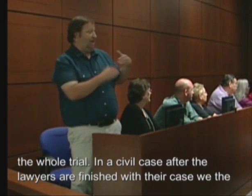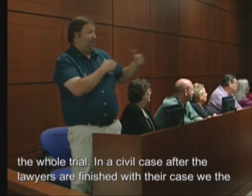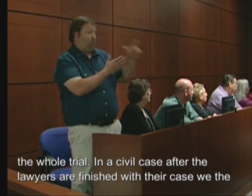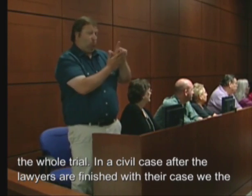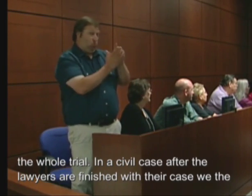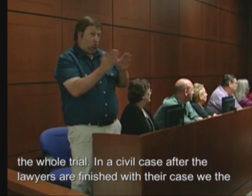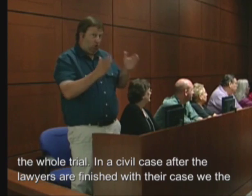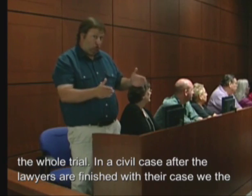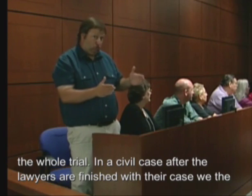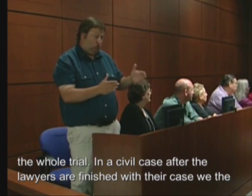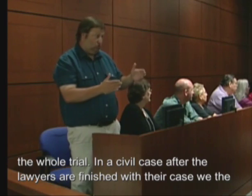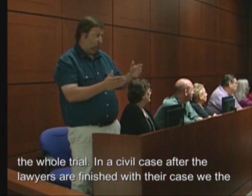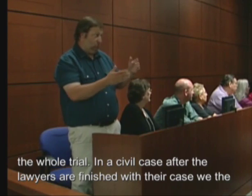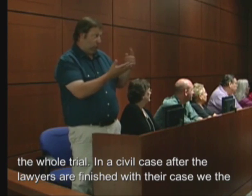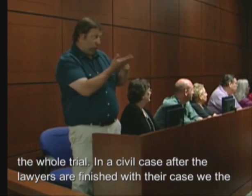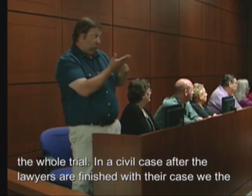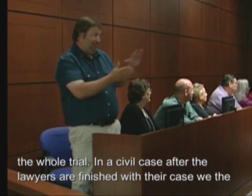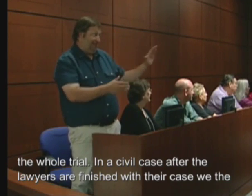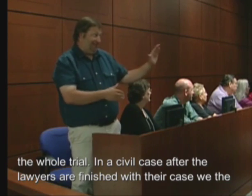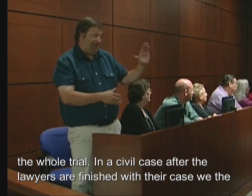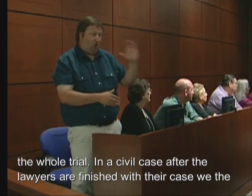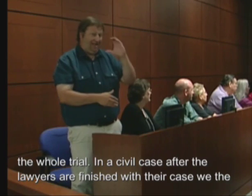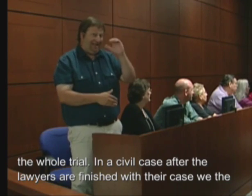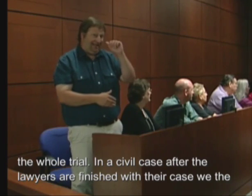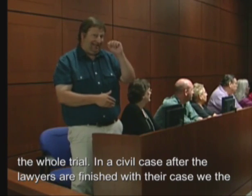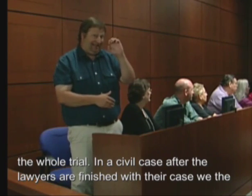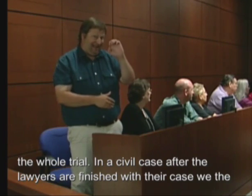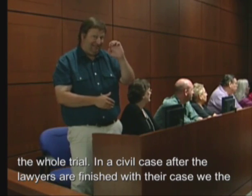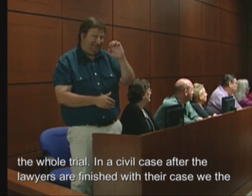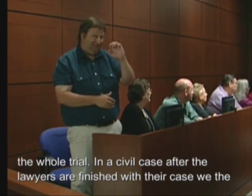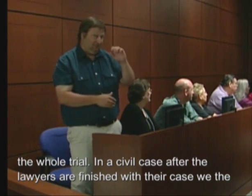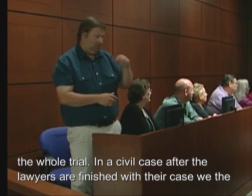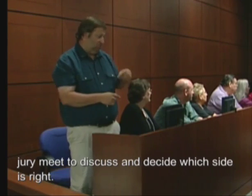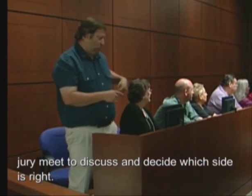their case, we, the jury, meet to discuss and decide which side is right.